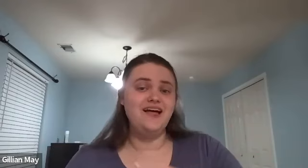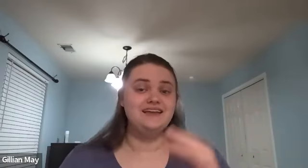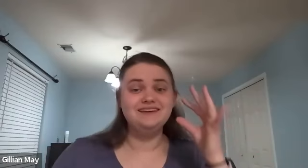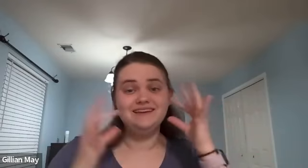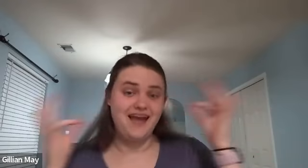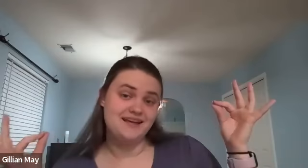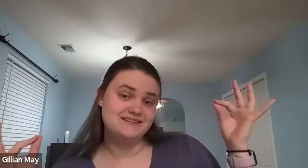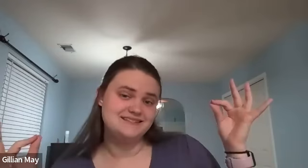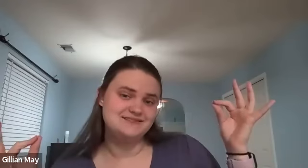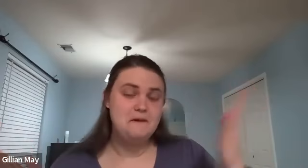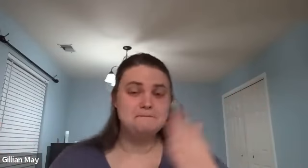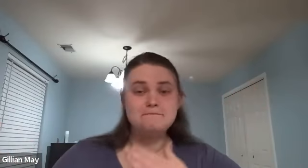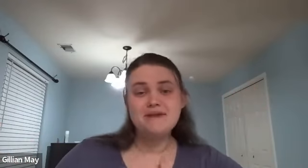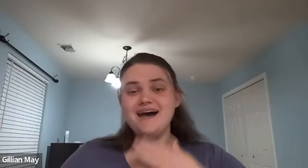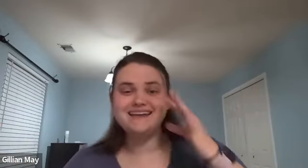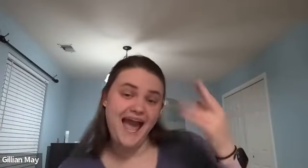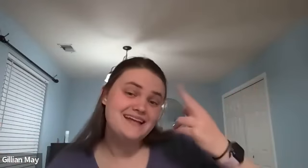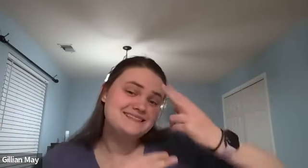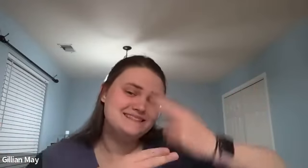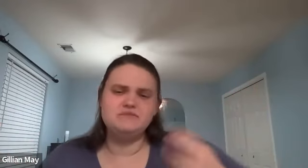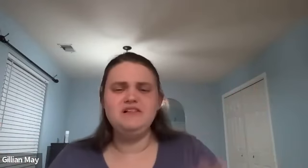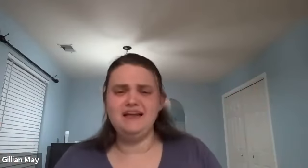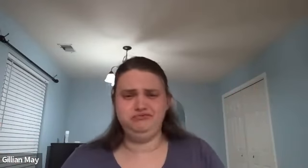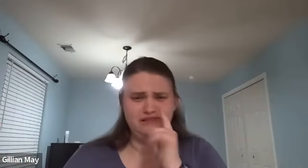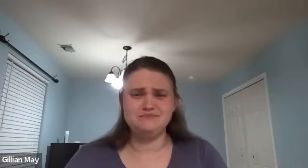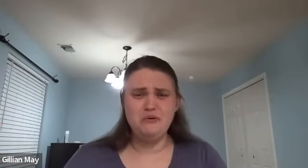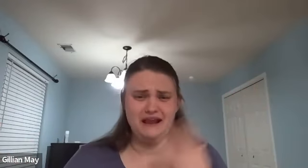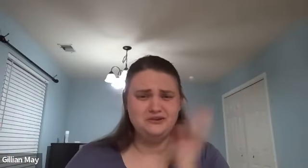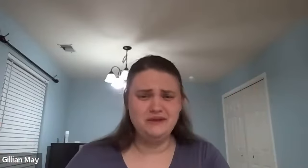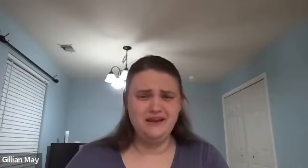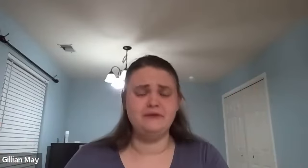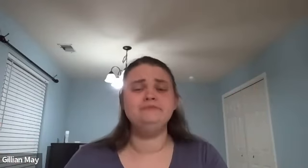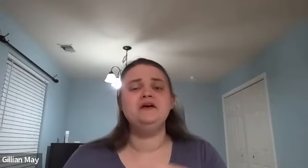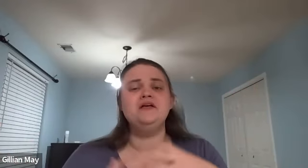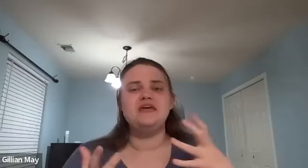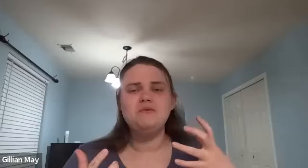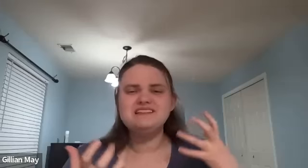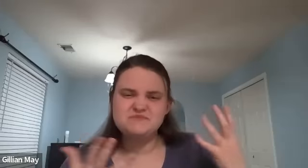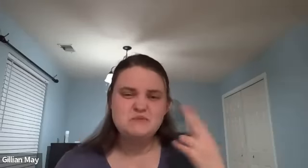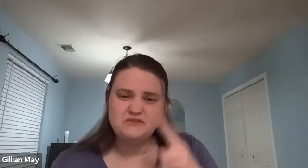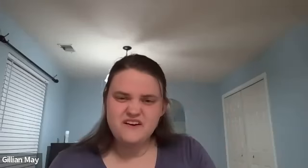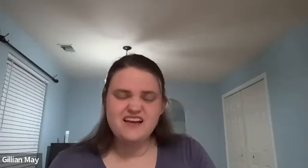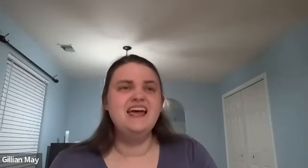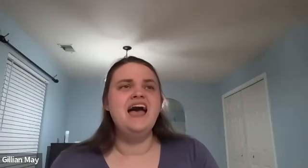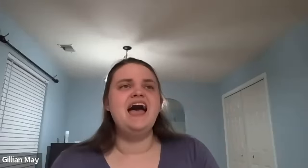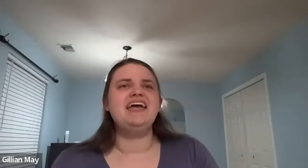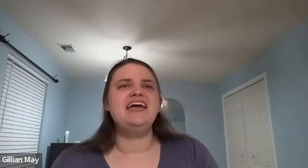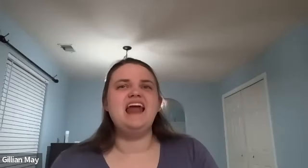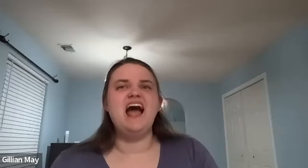like cats. My cats, they're like, that's boring. I don't care. They want something more fun. And I had